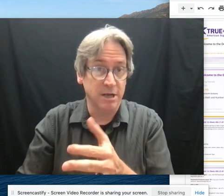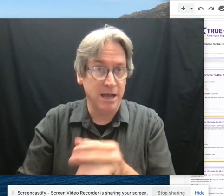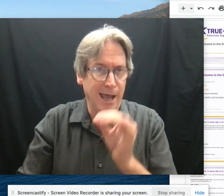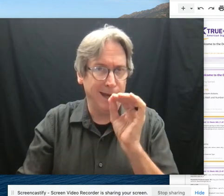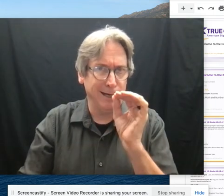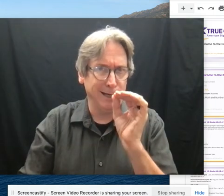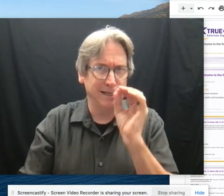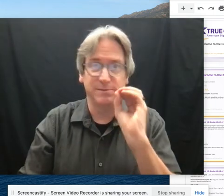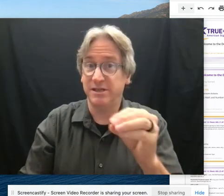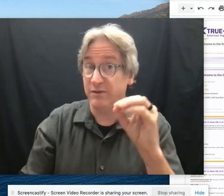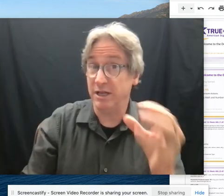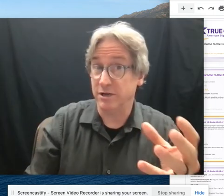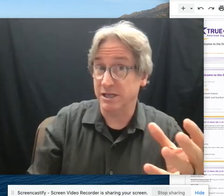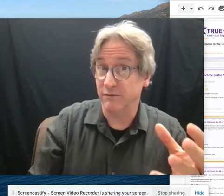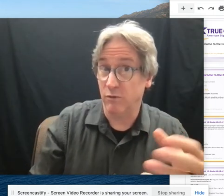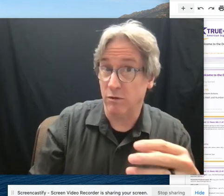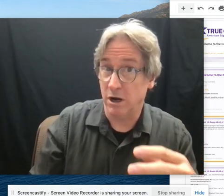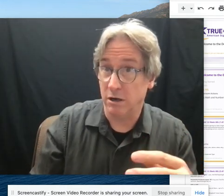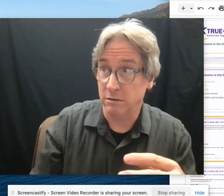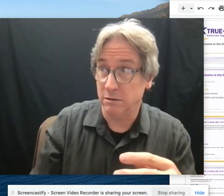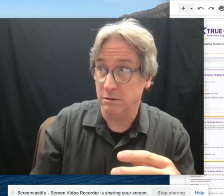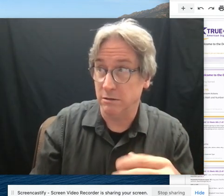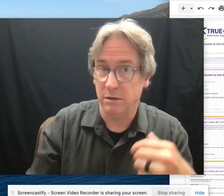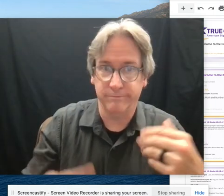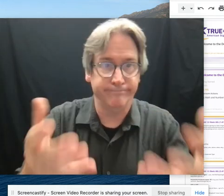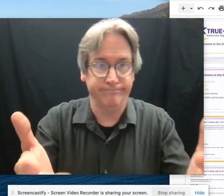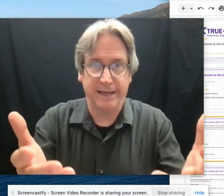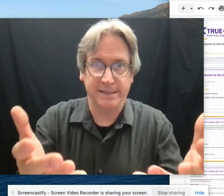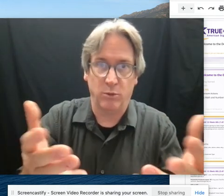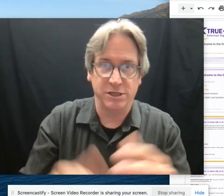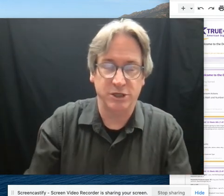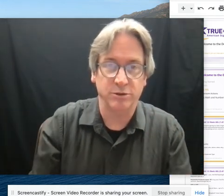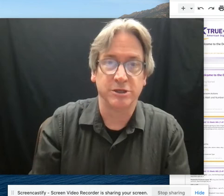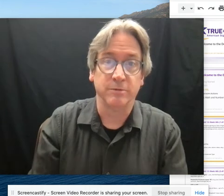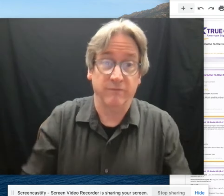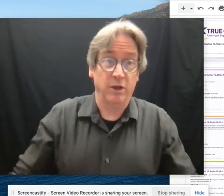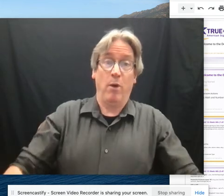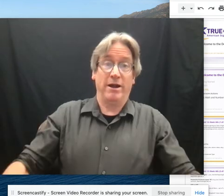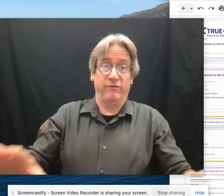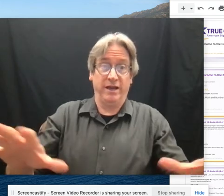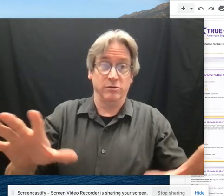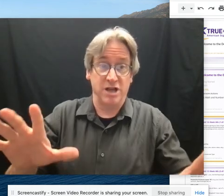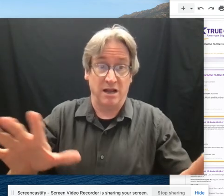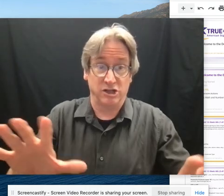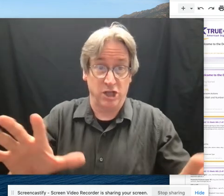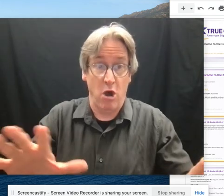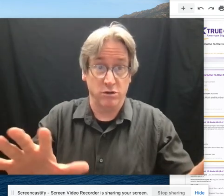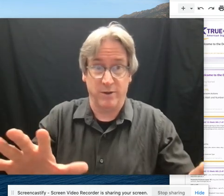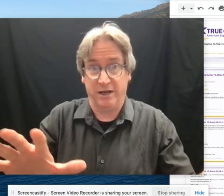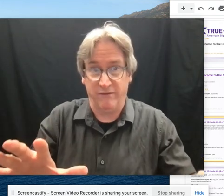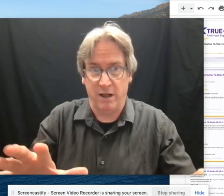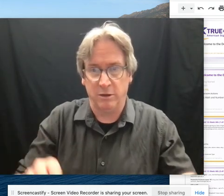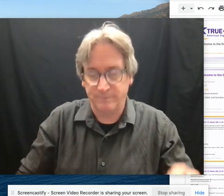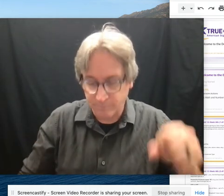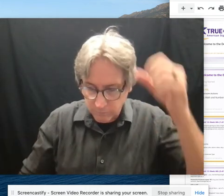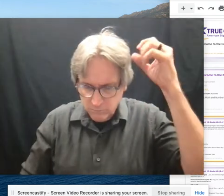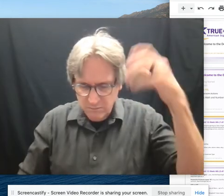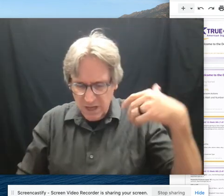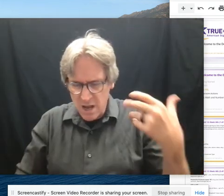fast? And it's specifically addressing for ASL 1 students of like, why are the videos not slow so I can